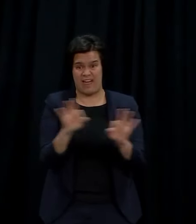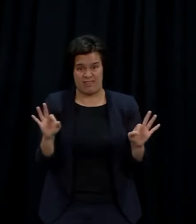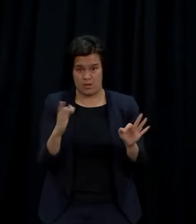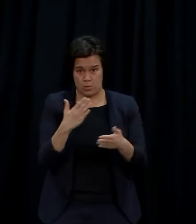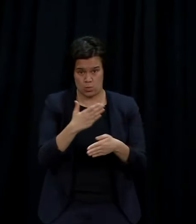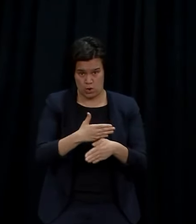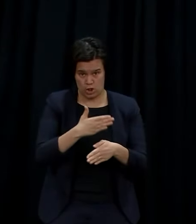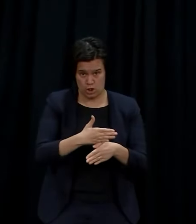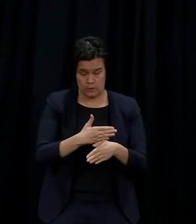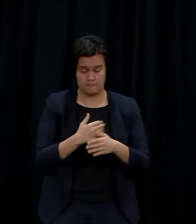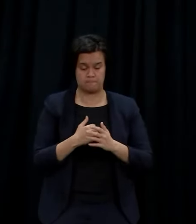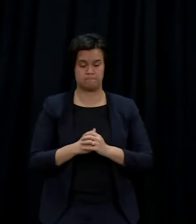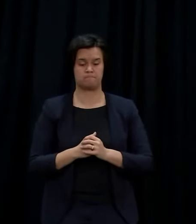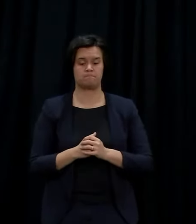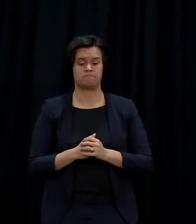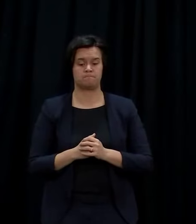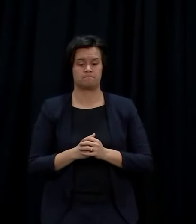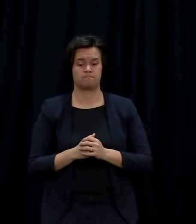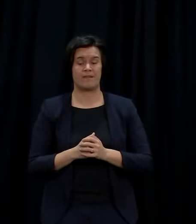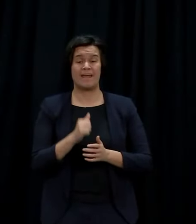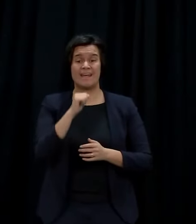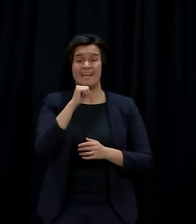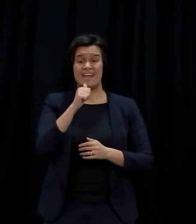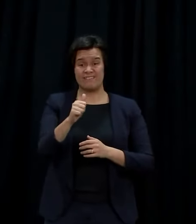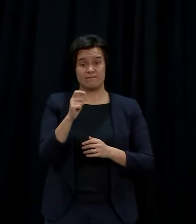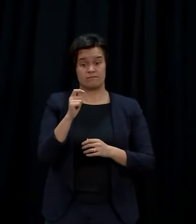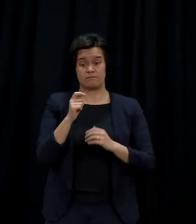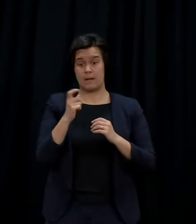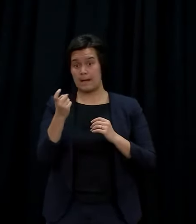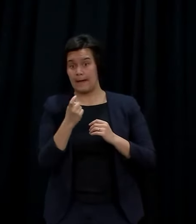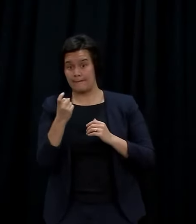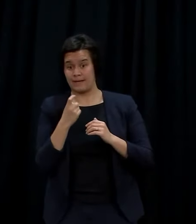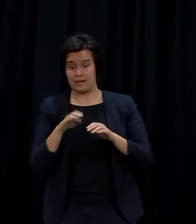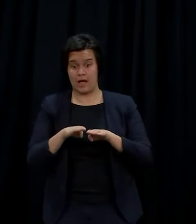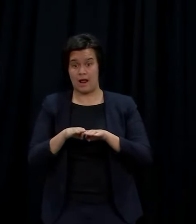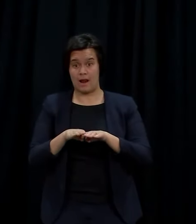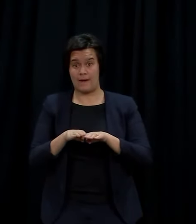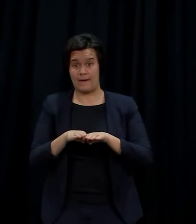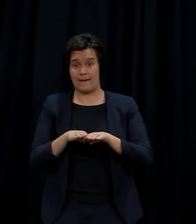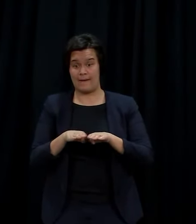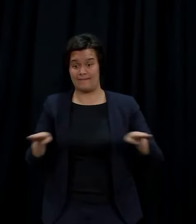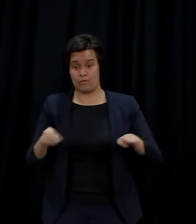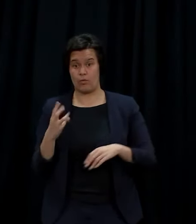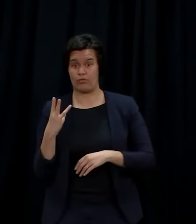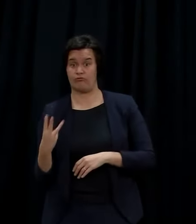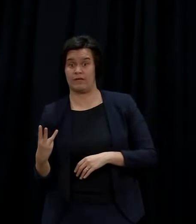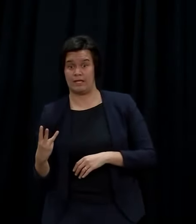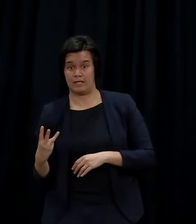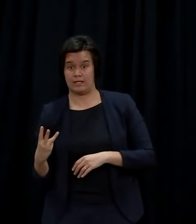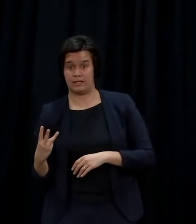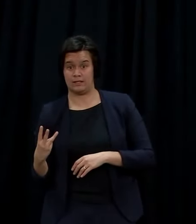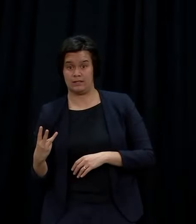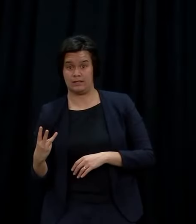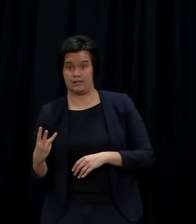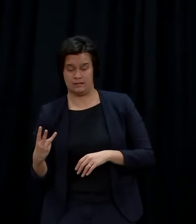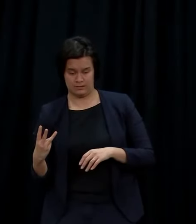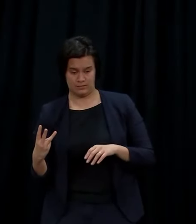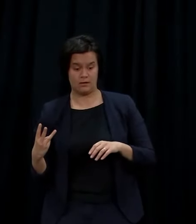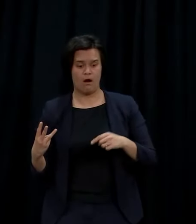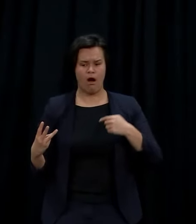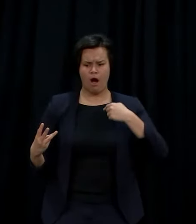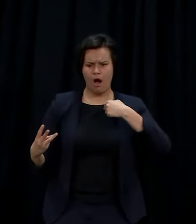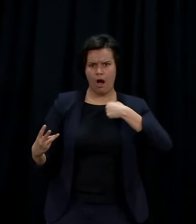and the place you work will be opening when they move to level 3. You will not be able to travel from level 4 over to that level 3 work